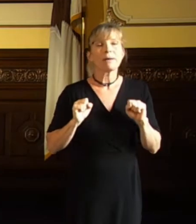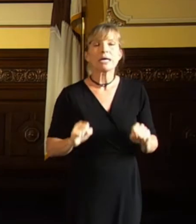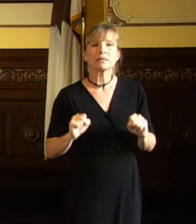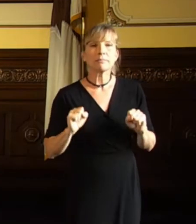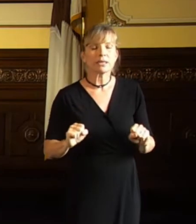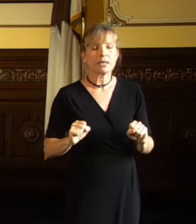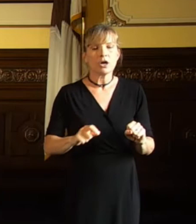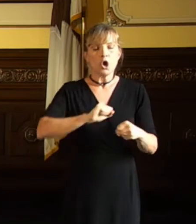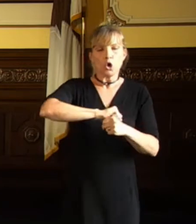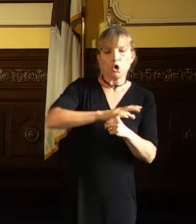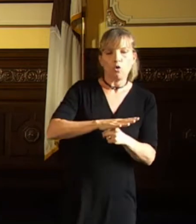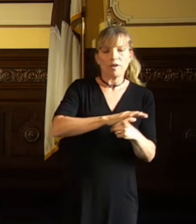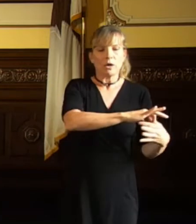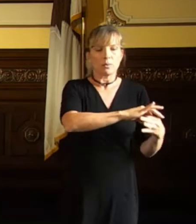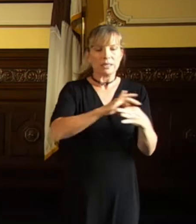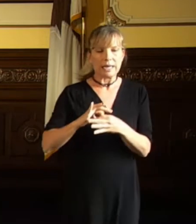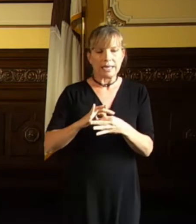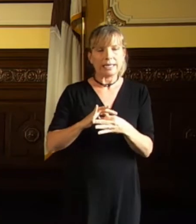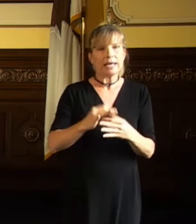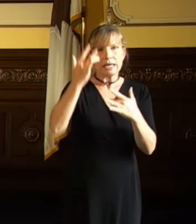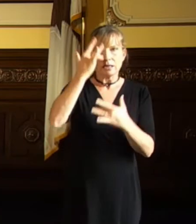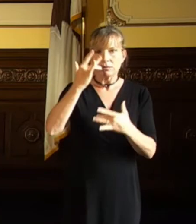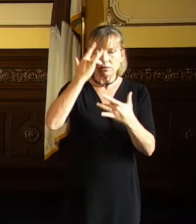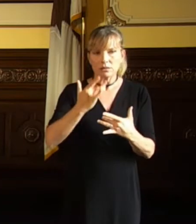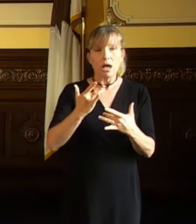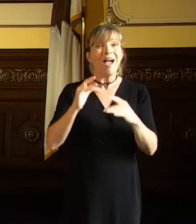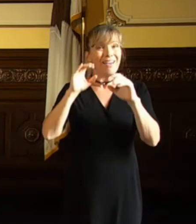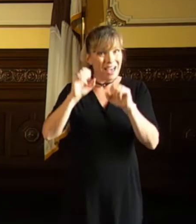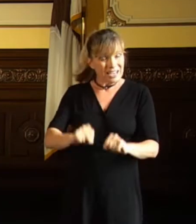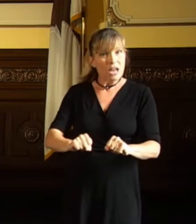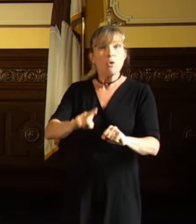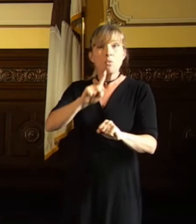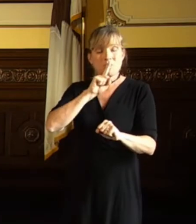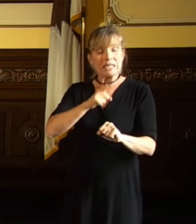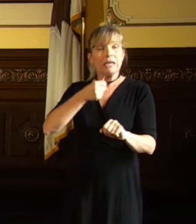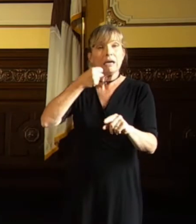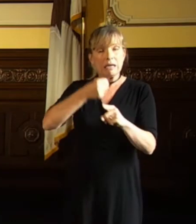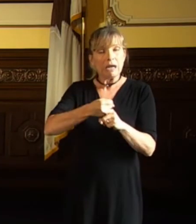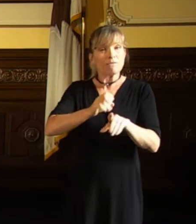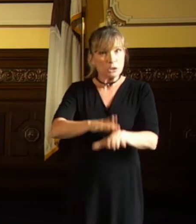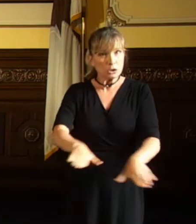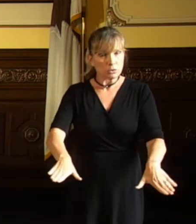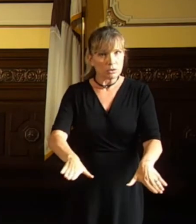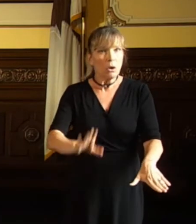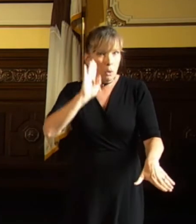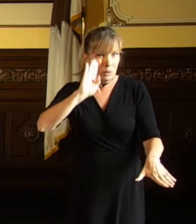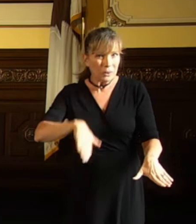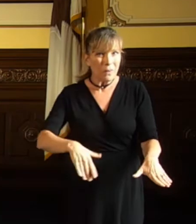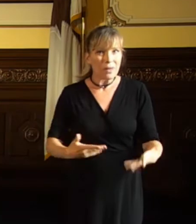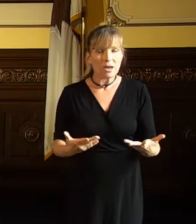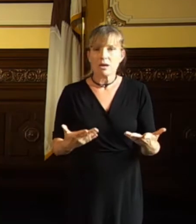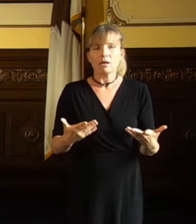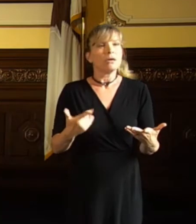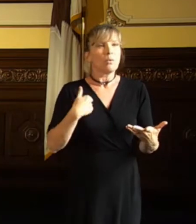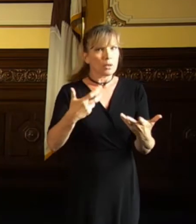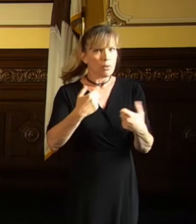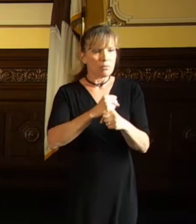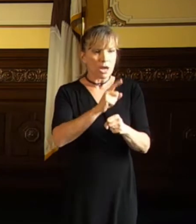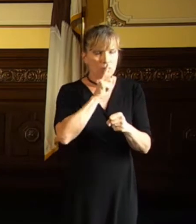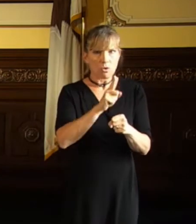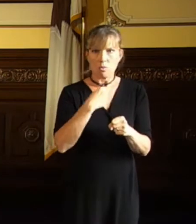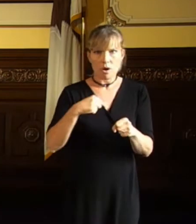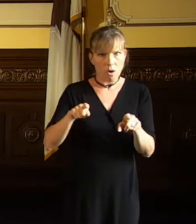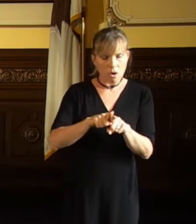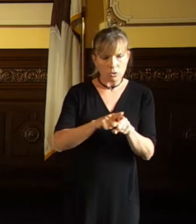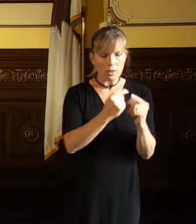potential that there are COVID-related illnesses that can befall children, that we want to make sure that